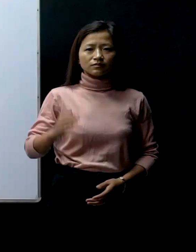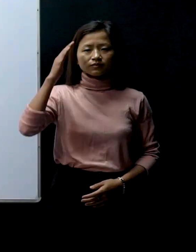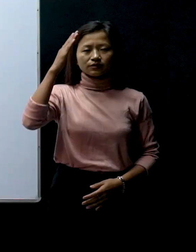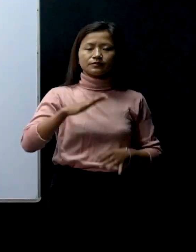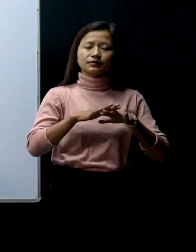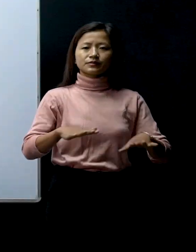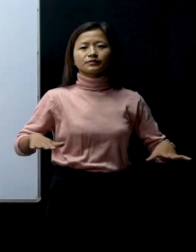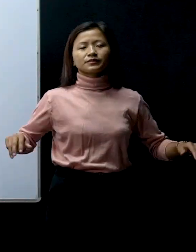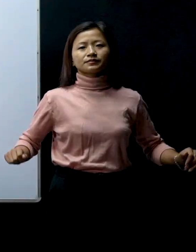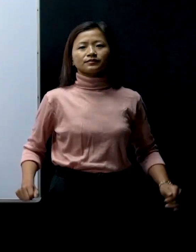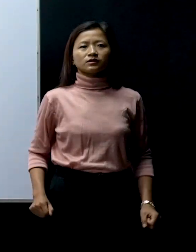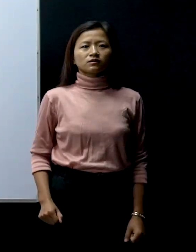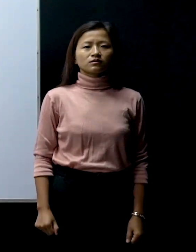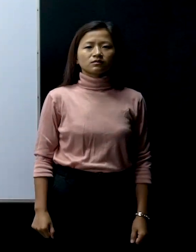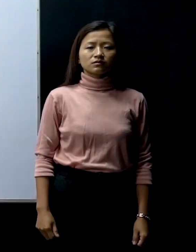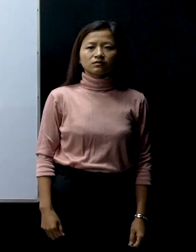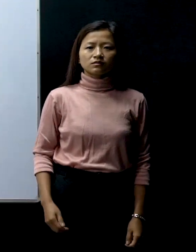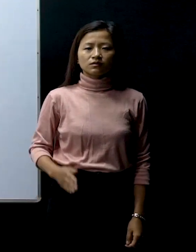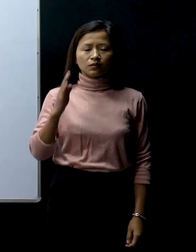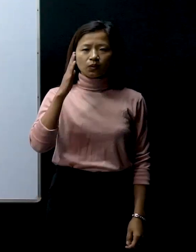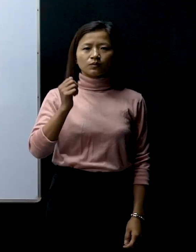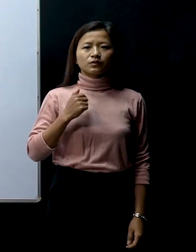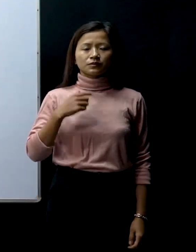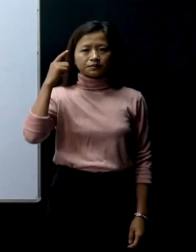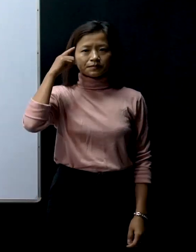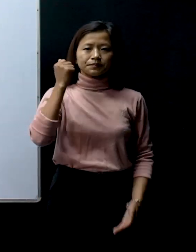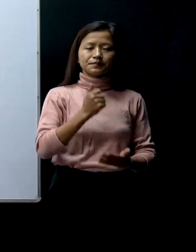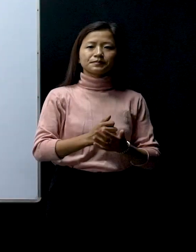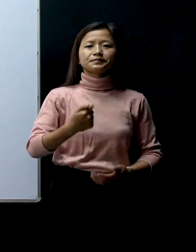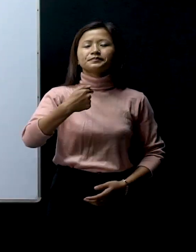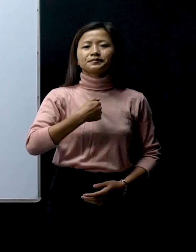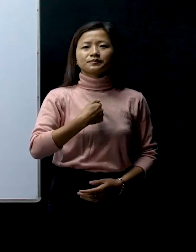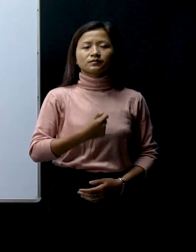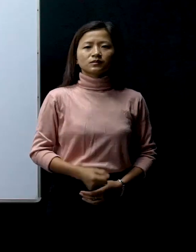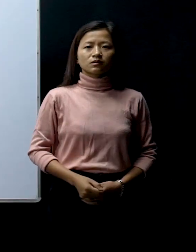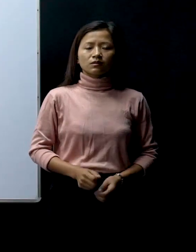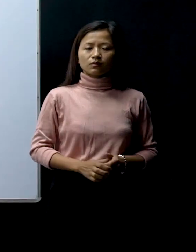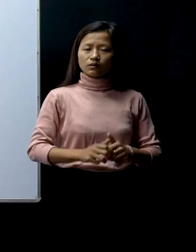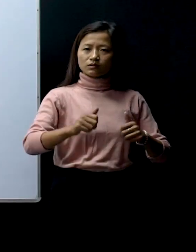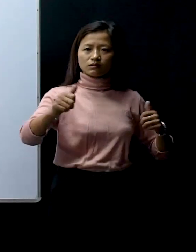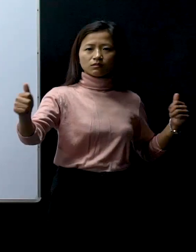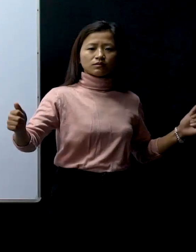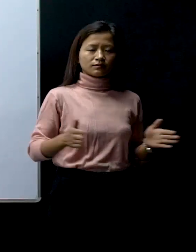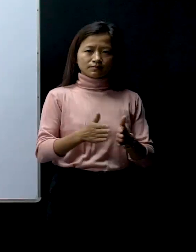Hello children, I hope you remember me because quite long gap,